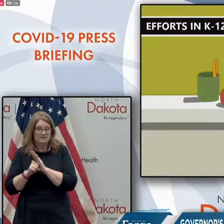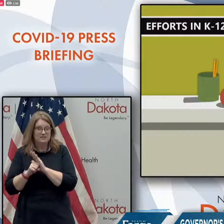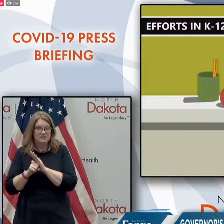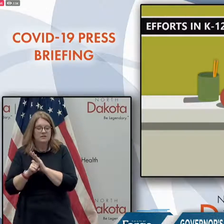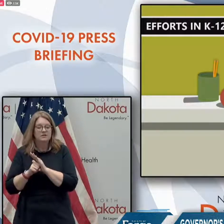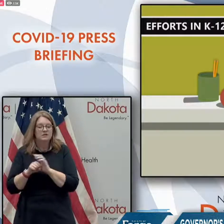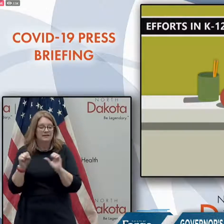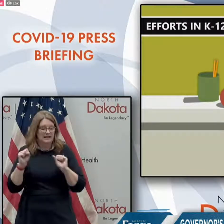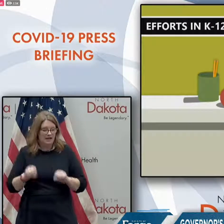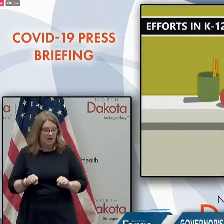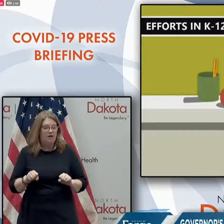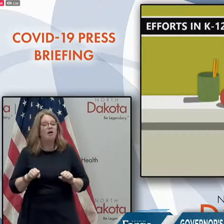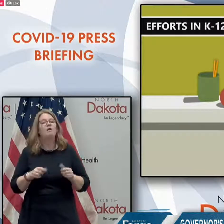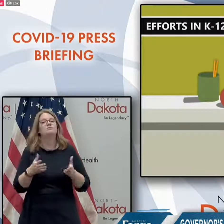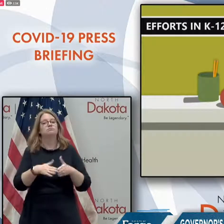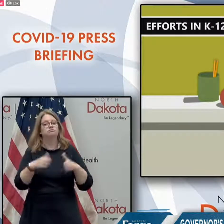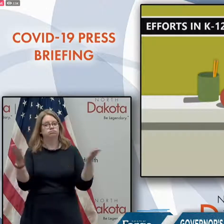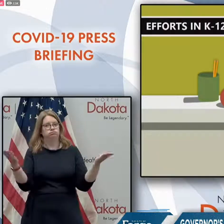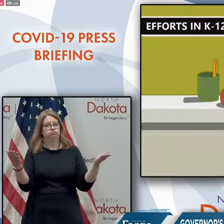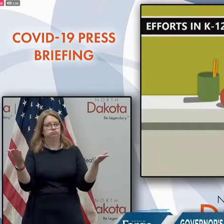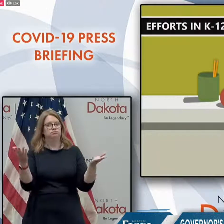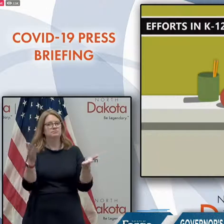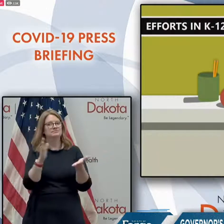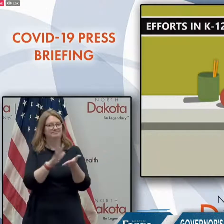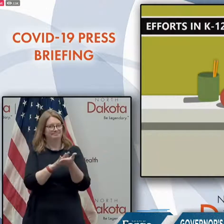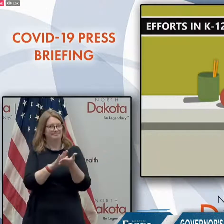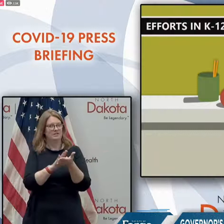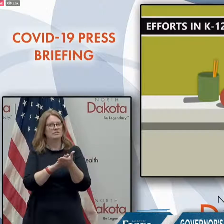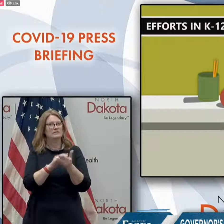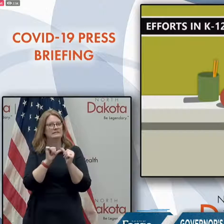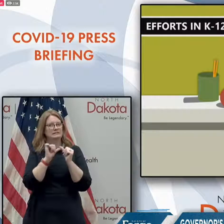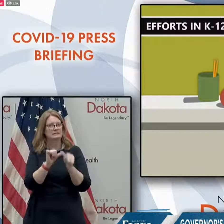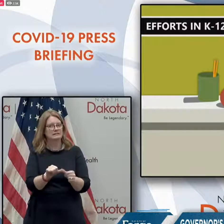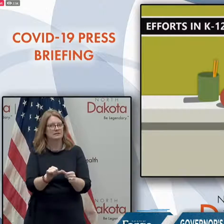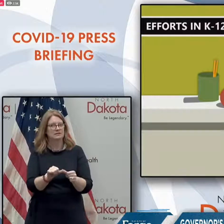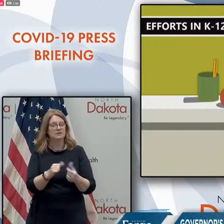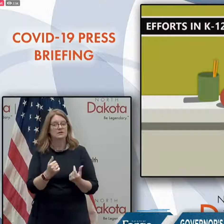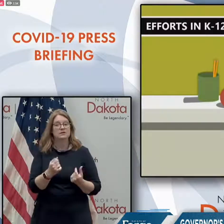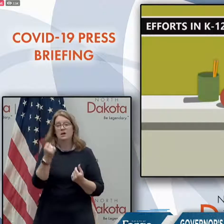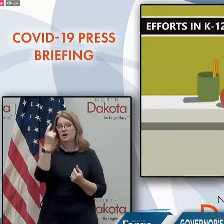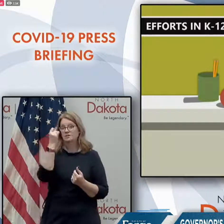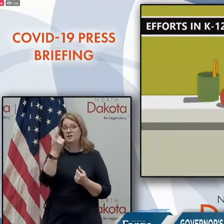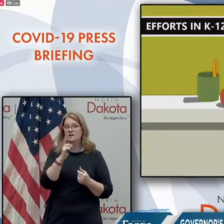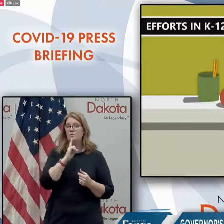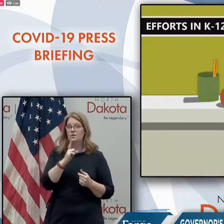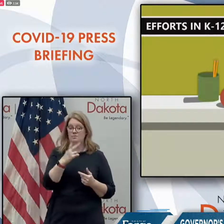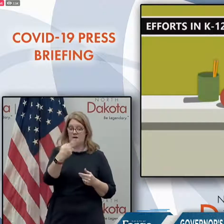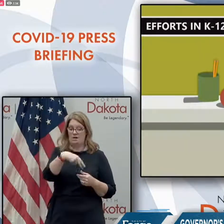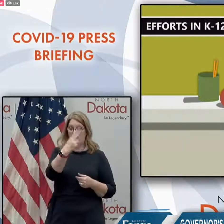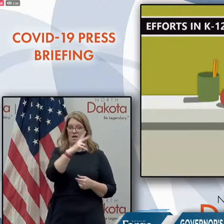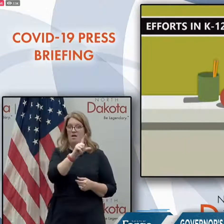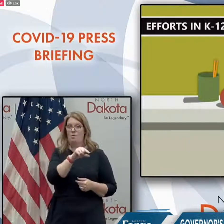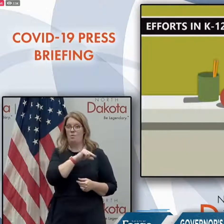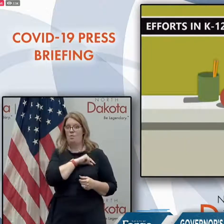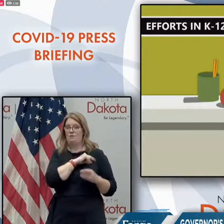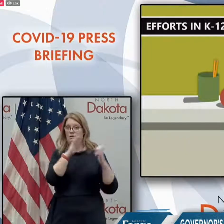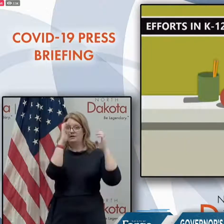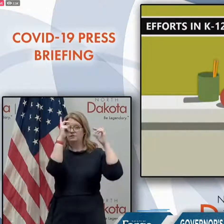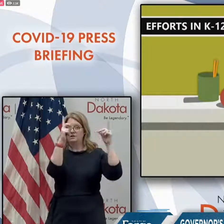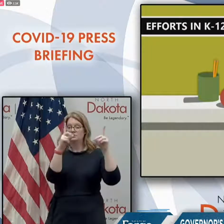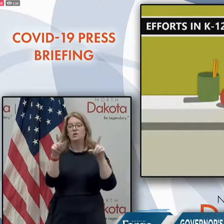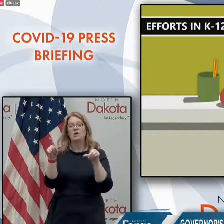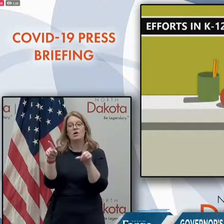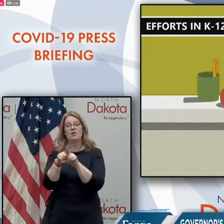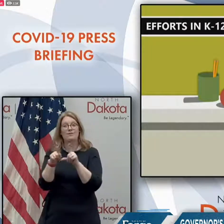operating and open in their dual mission of high-quality education for all students while ensuring public